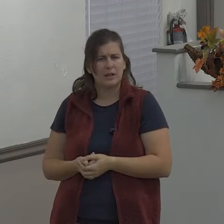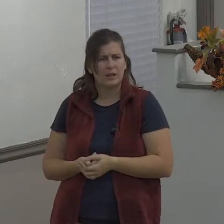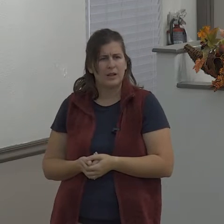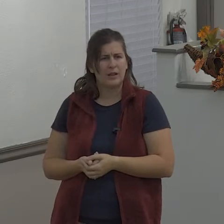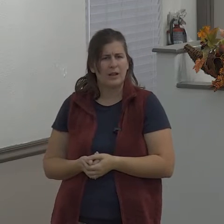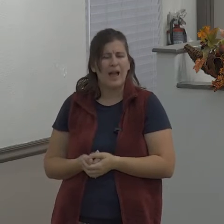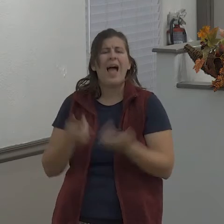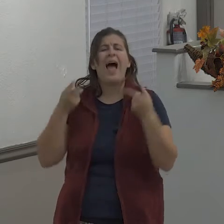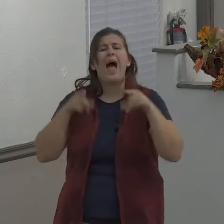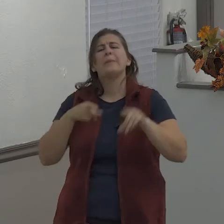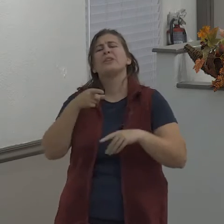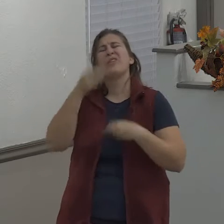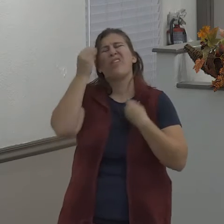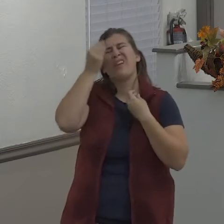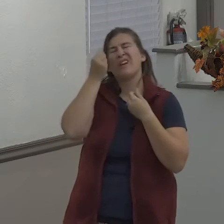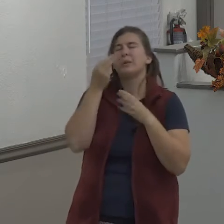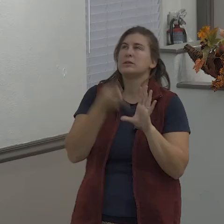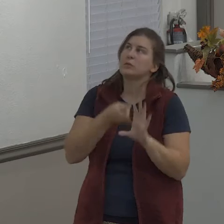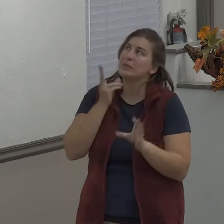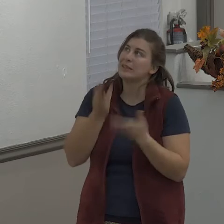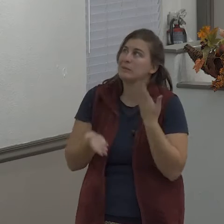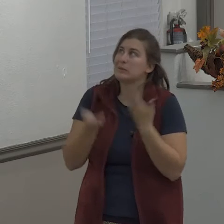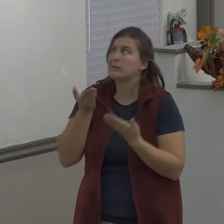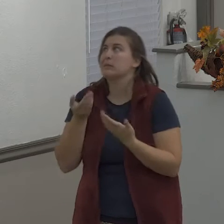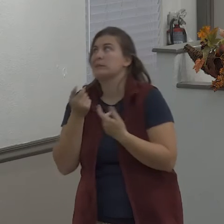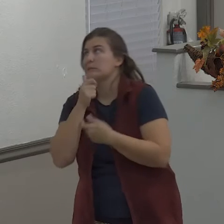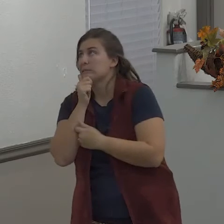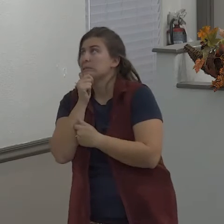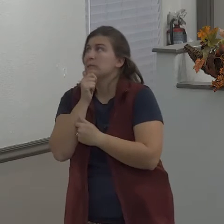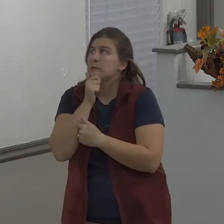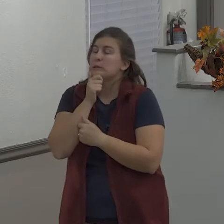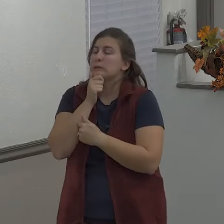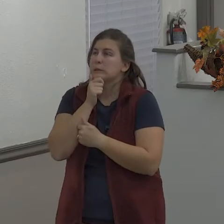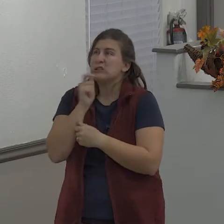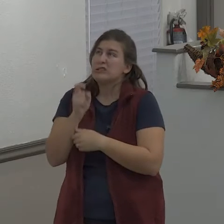when you're entertaining the thought of quitting,